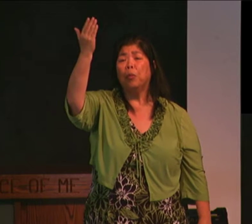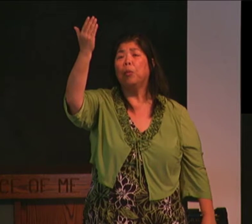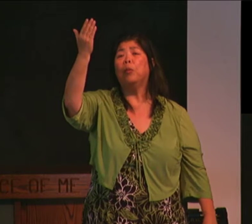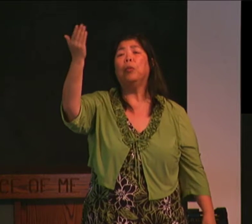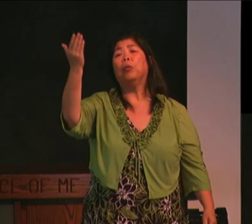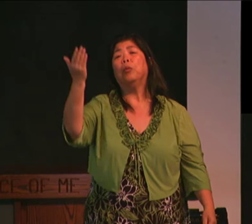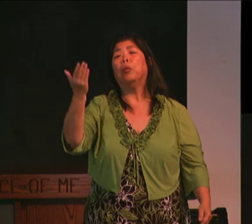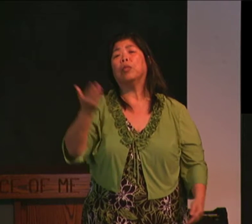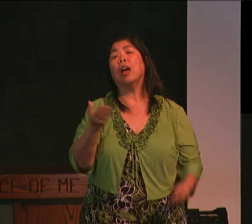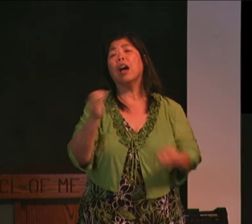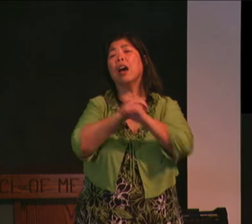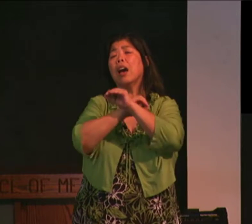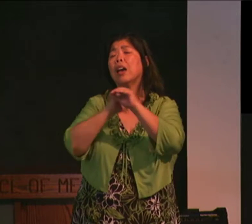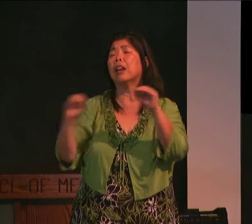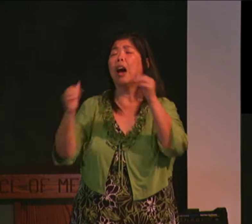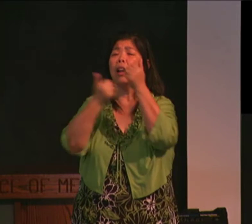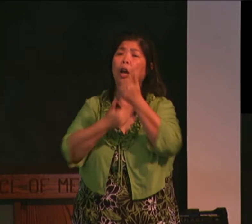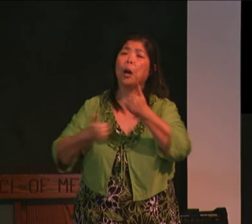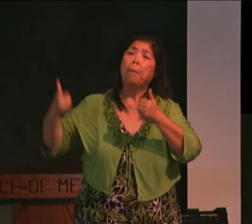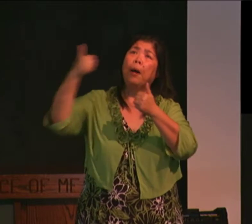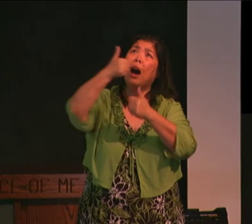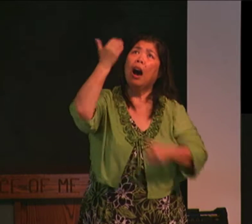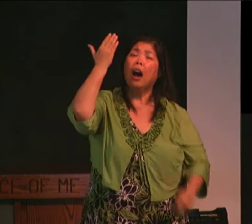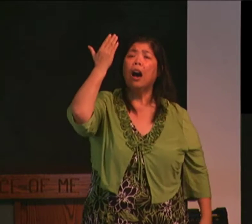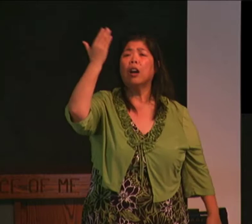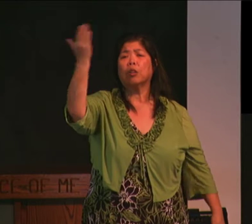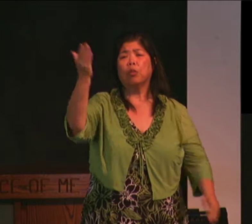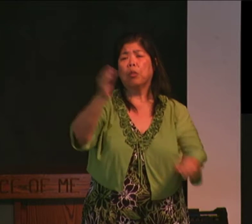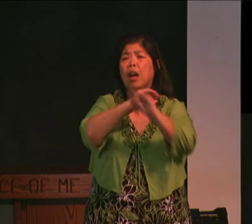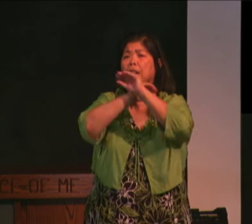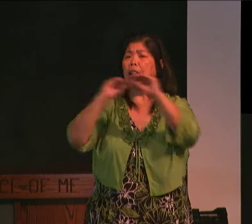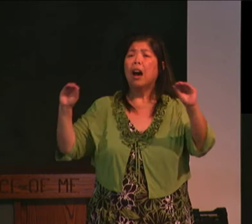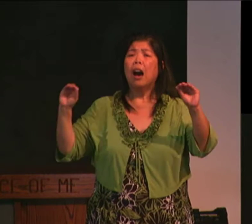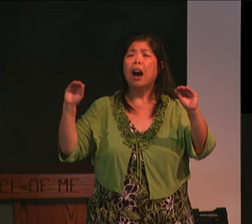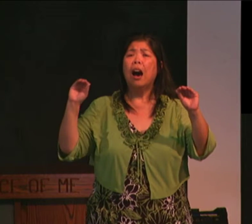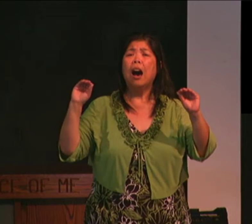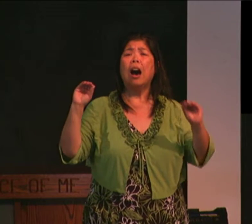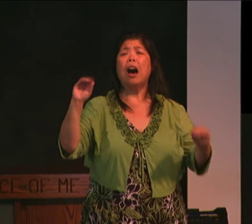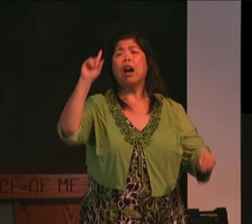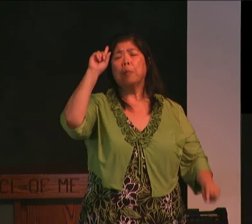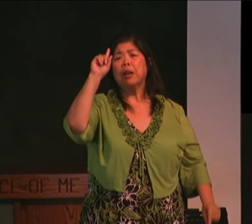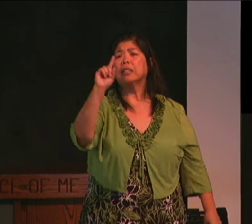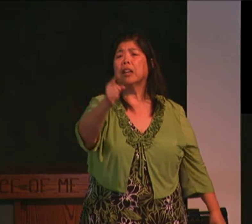There is none above you, none beside